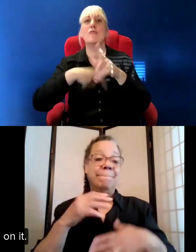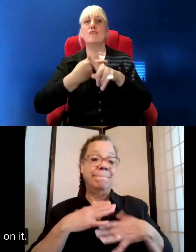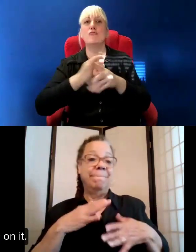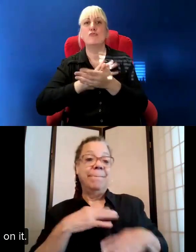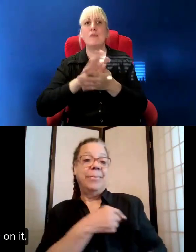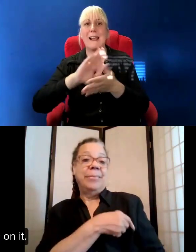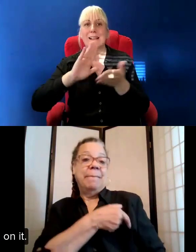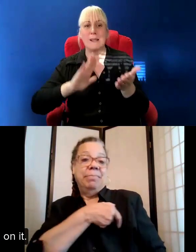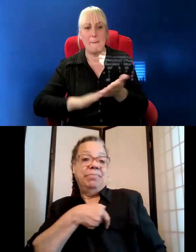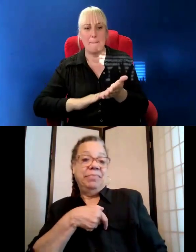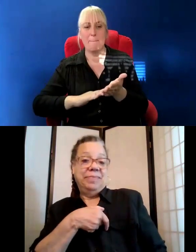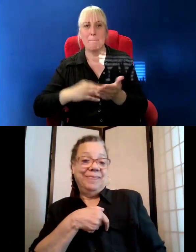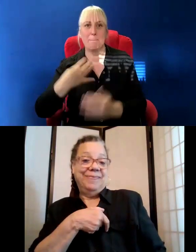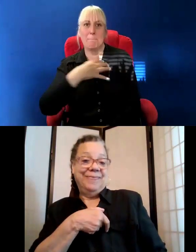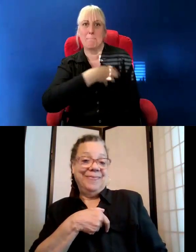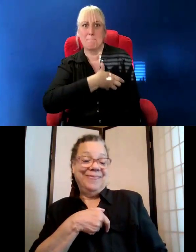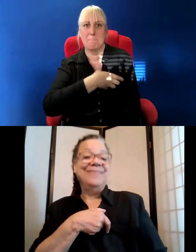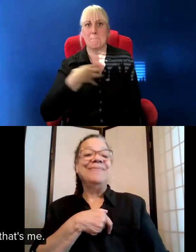Wrexham badge on it.